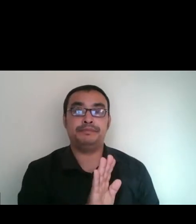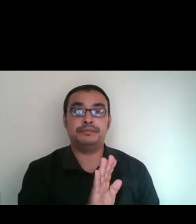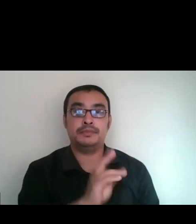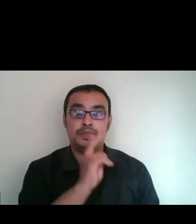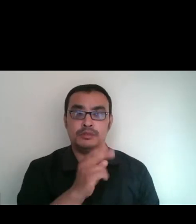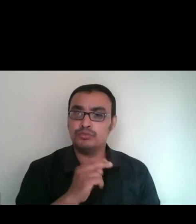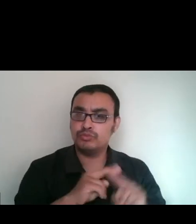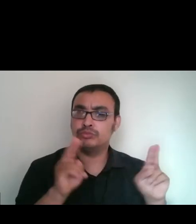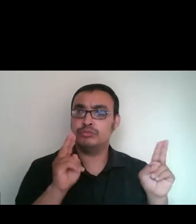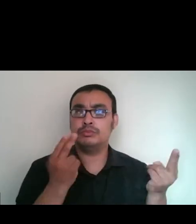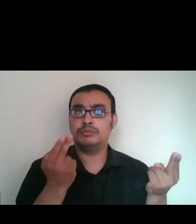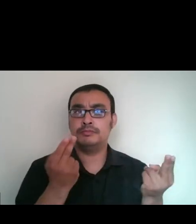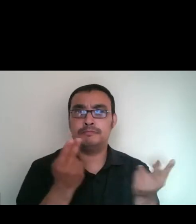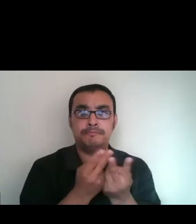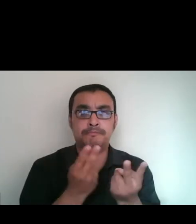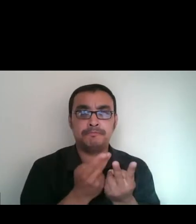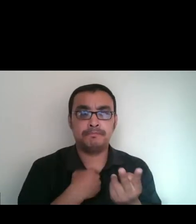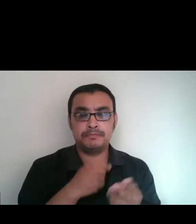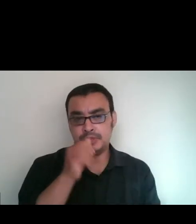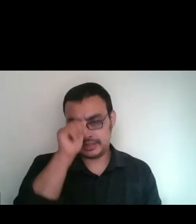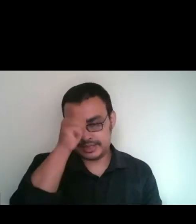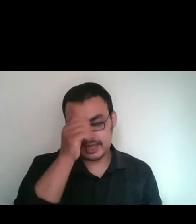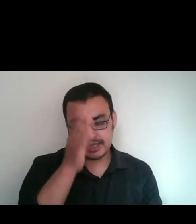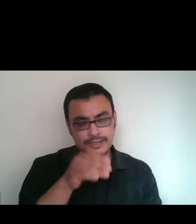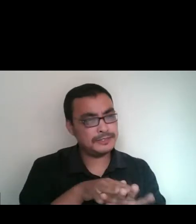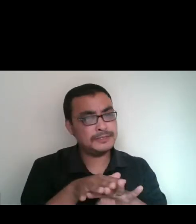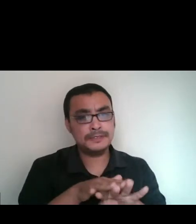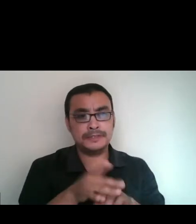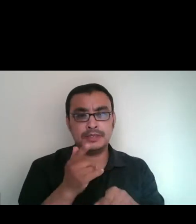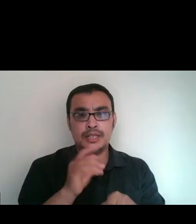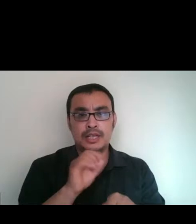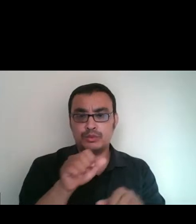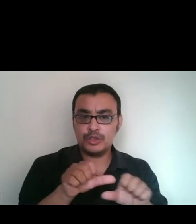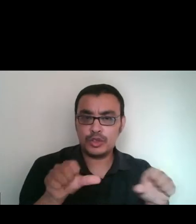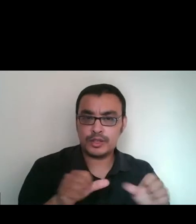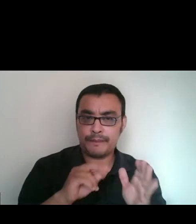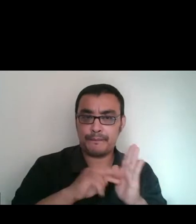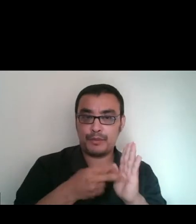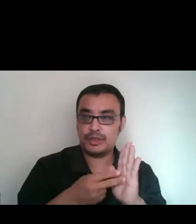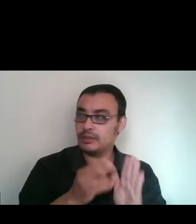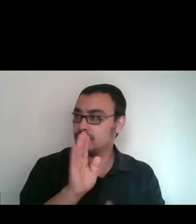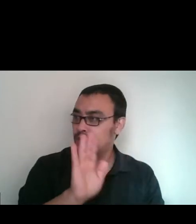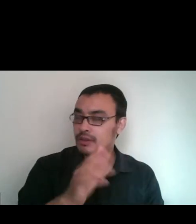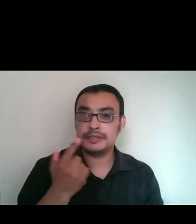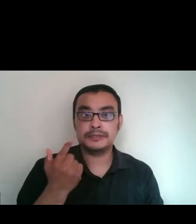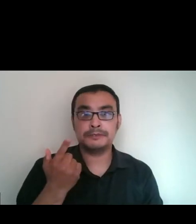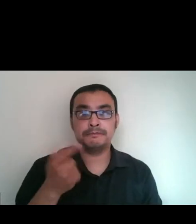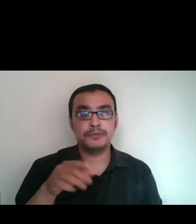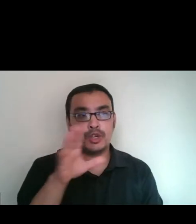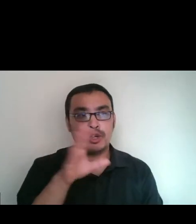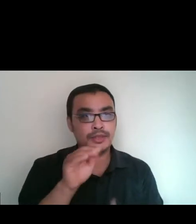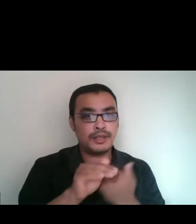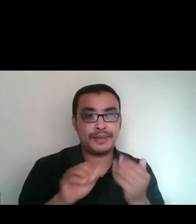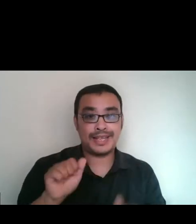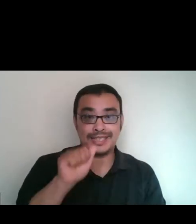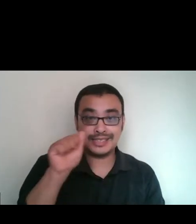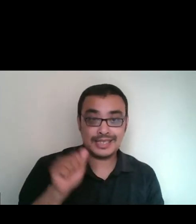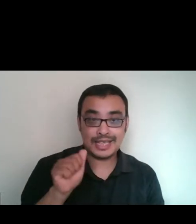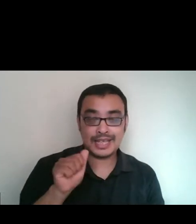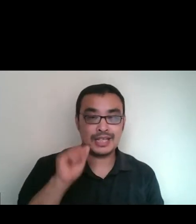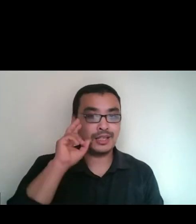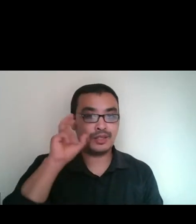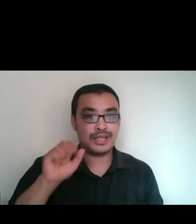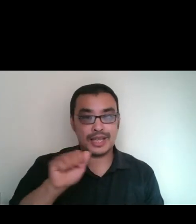conflict, I think India has lots of land grabbing projects are coming, and then whole over the Asia, South Asia